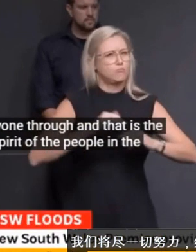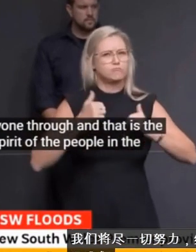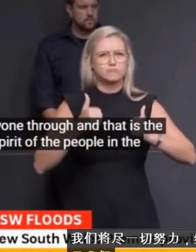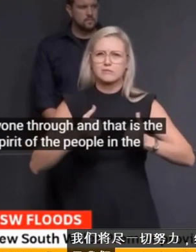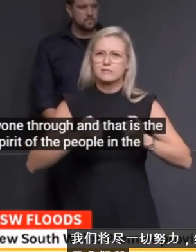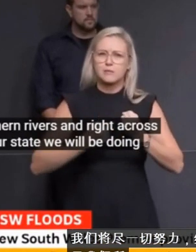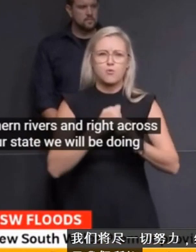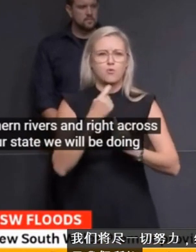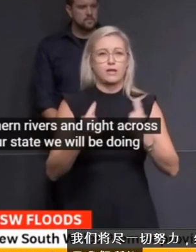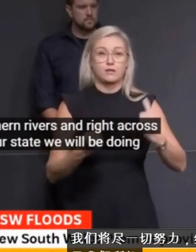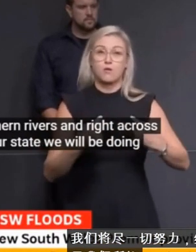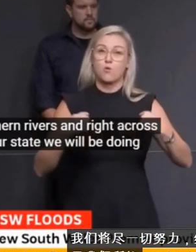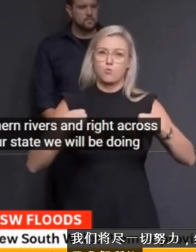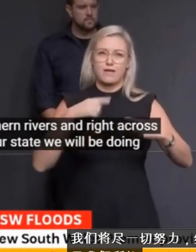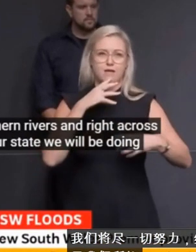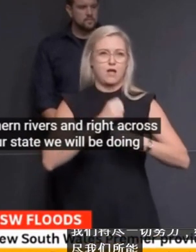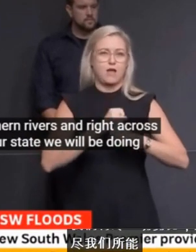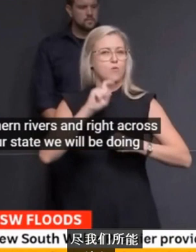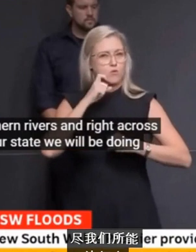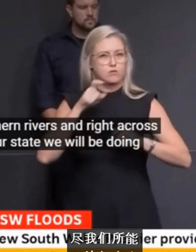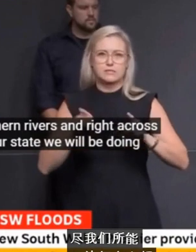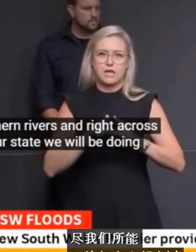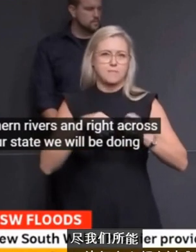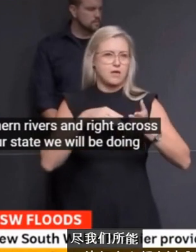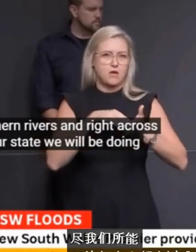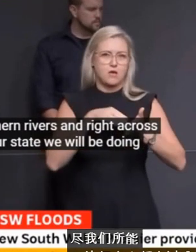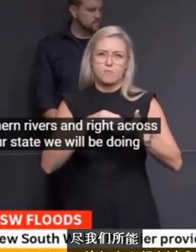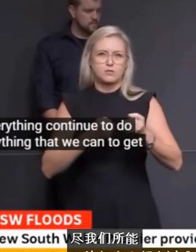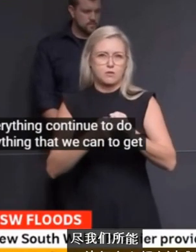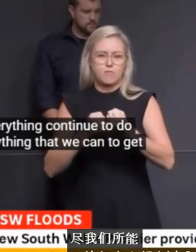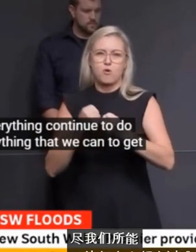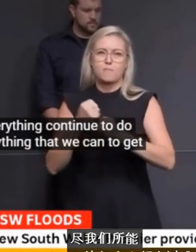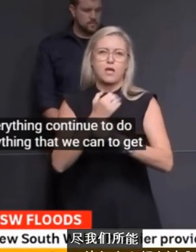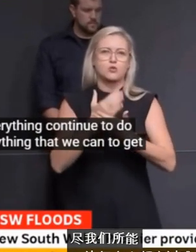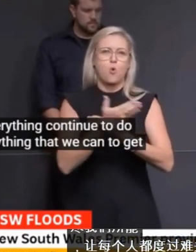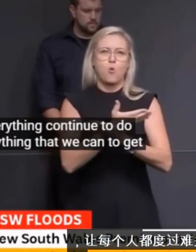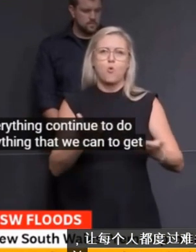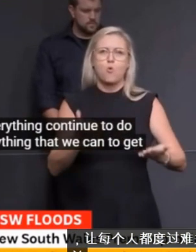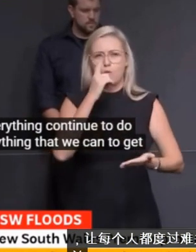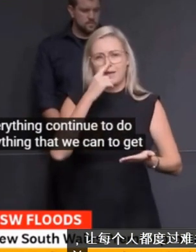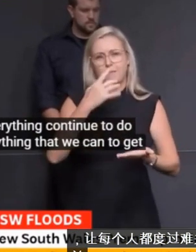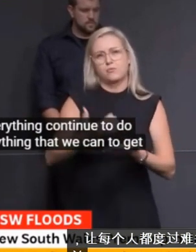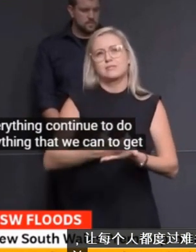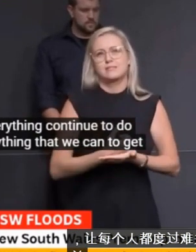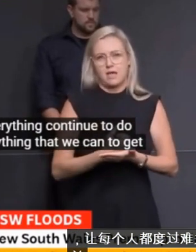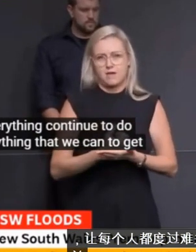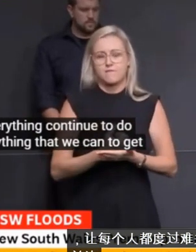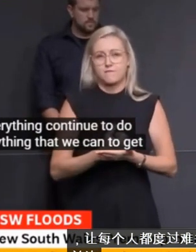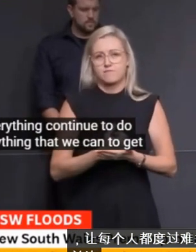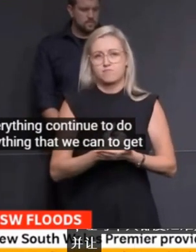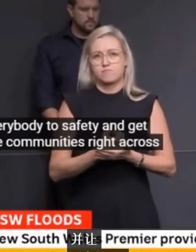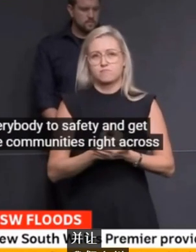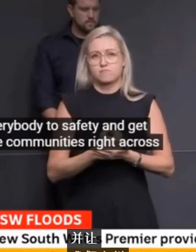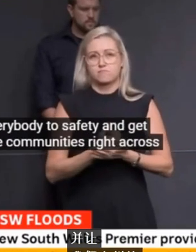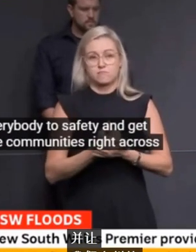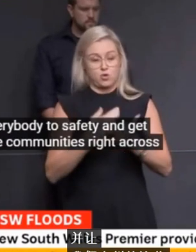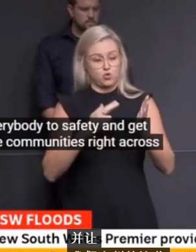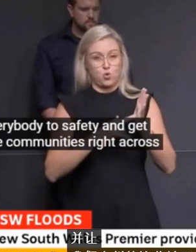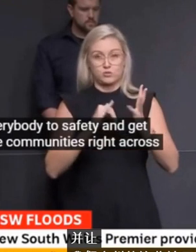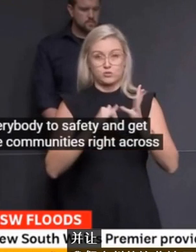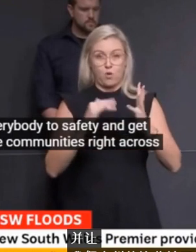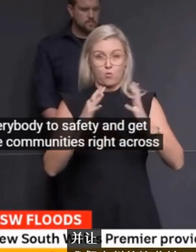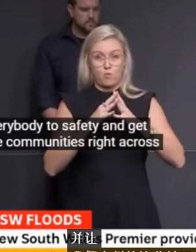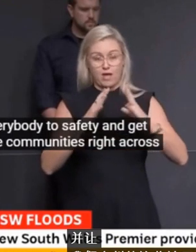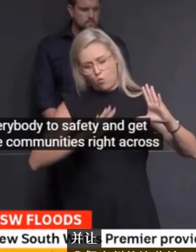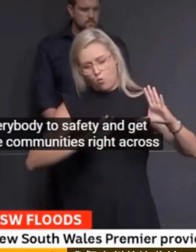continue to do everything that we can to get everybody to safety and get these communities right across our state